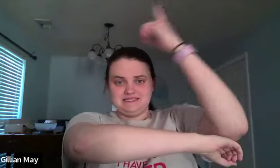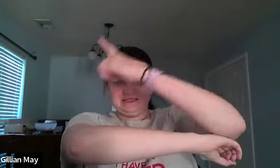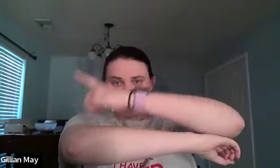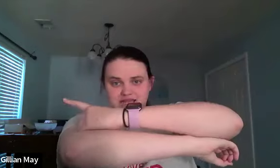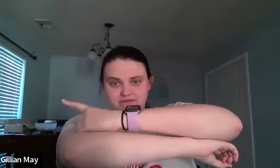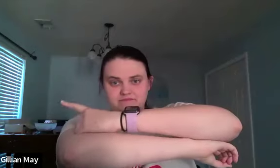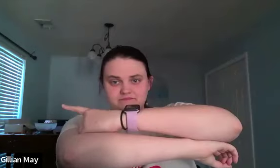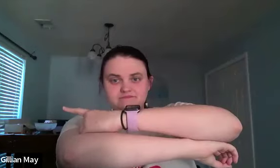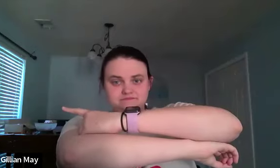Yeah.